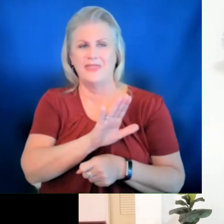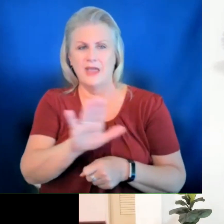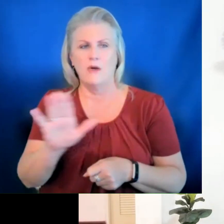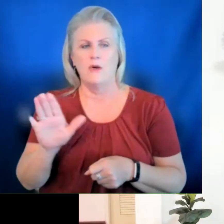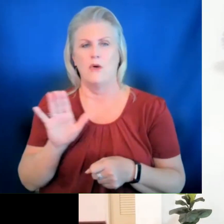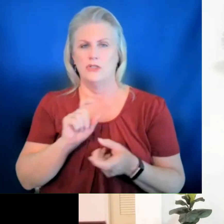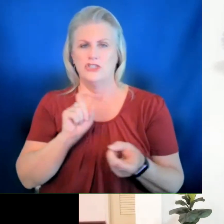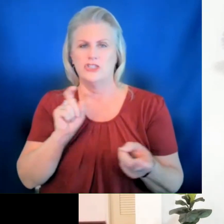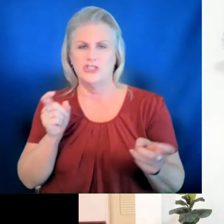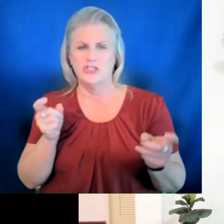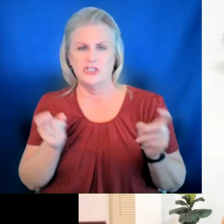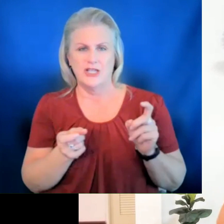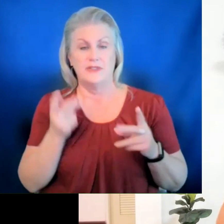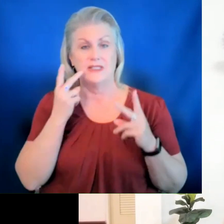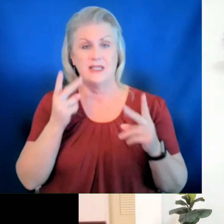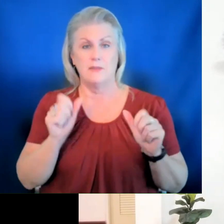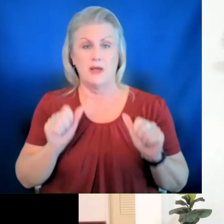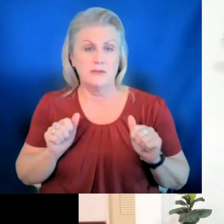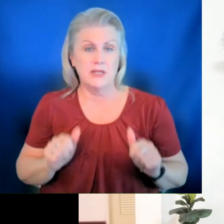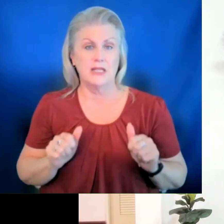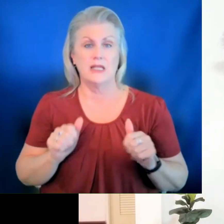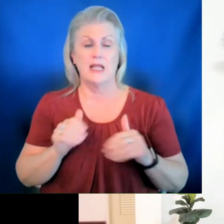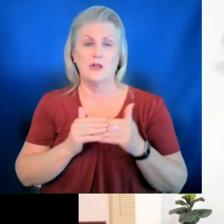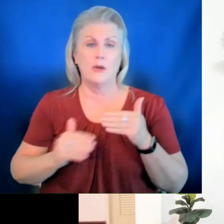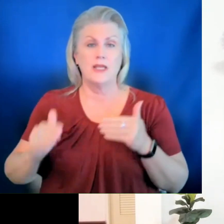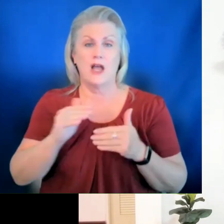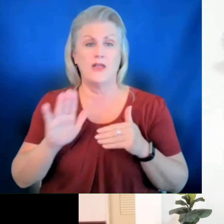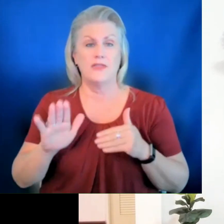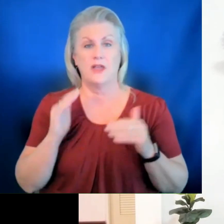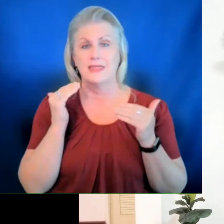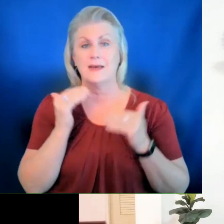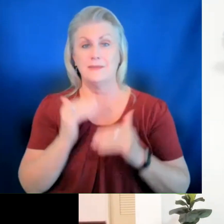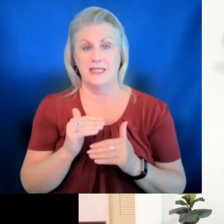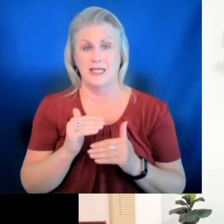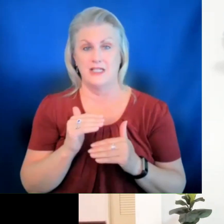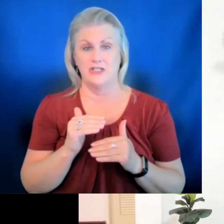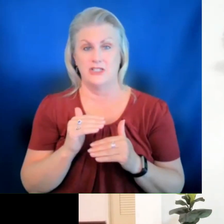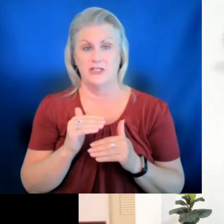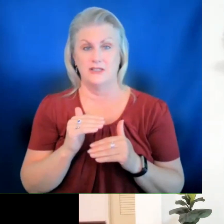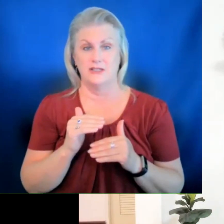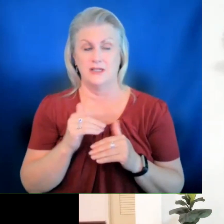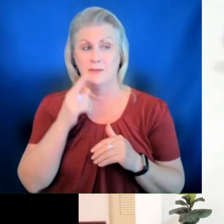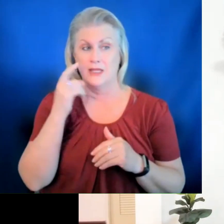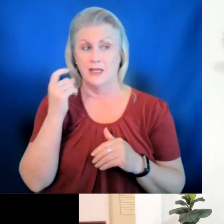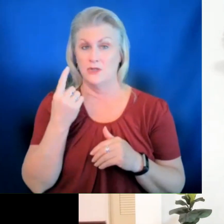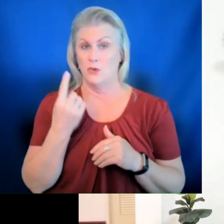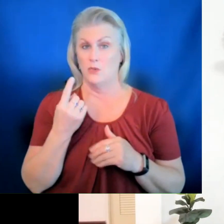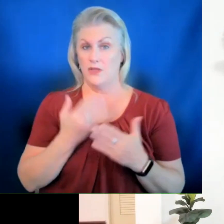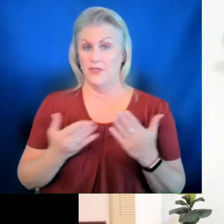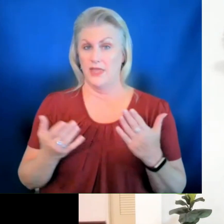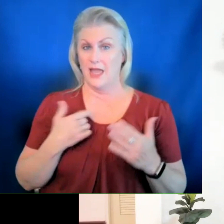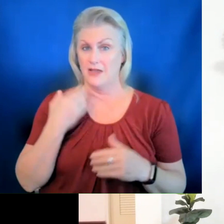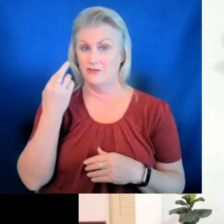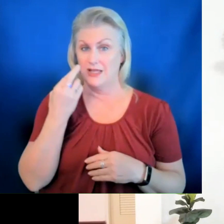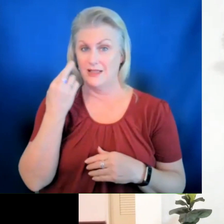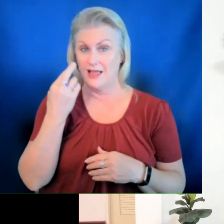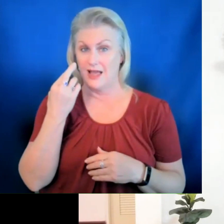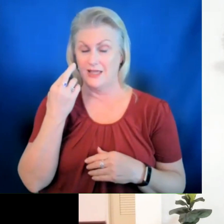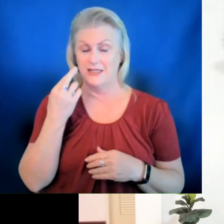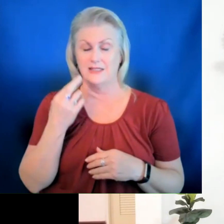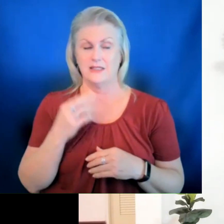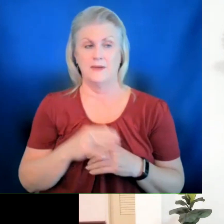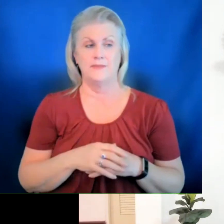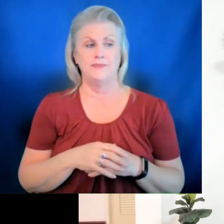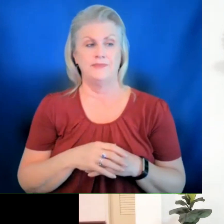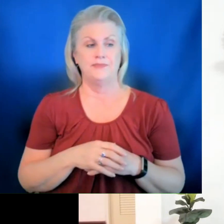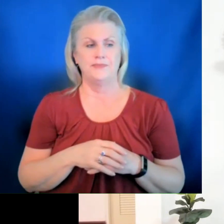the possibilities and go beyond their limitations, because one of the things that I realized until that